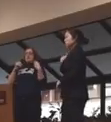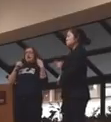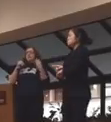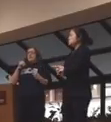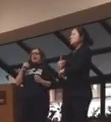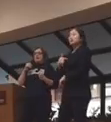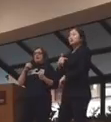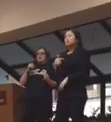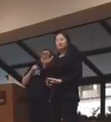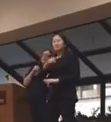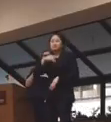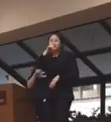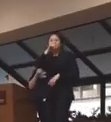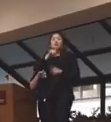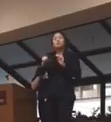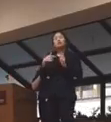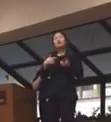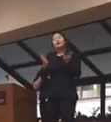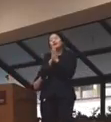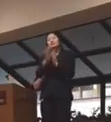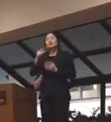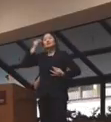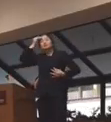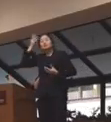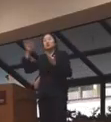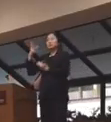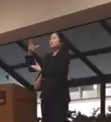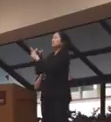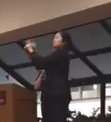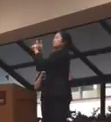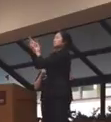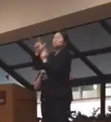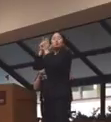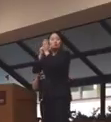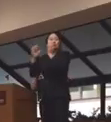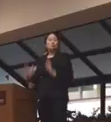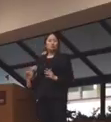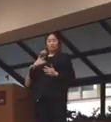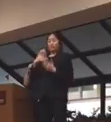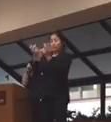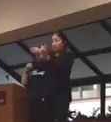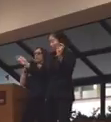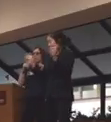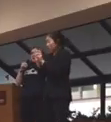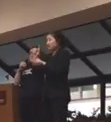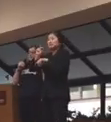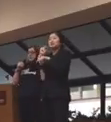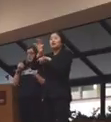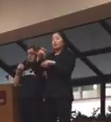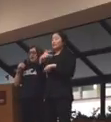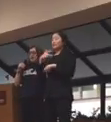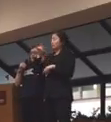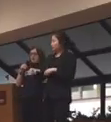ask that it be taken into consideration. Because I think everybody on the task force has to have